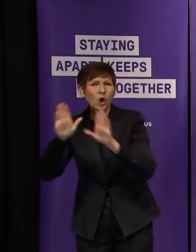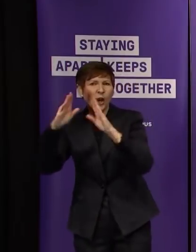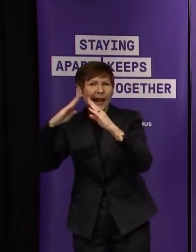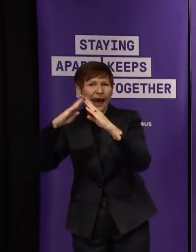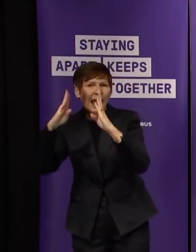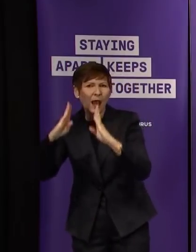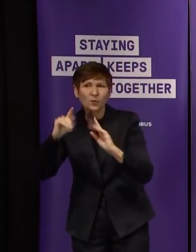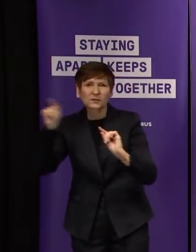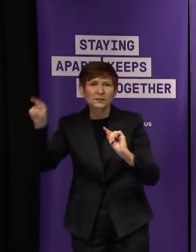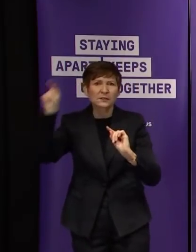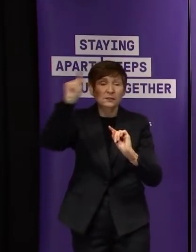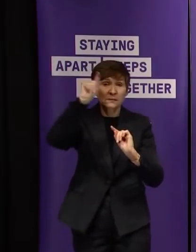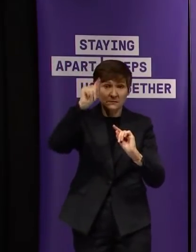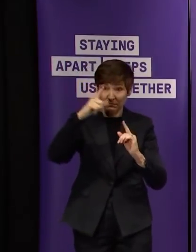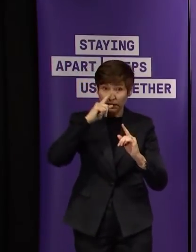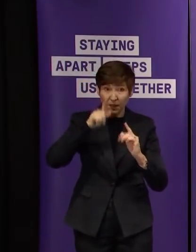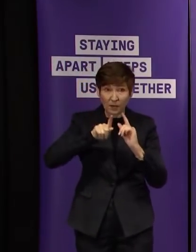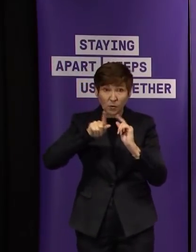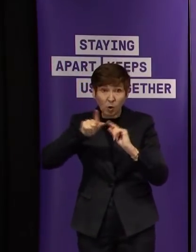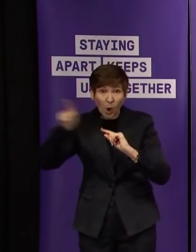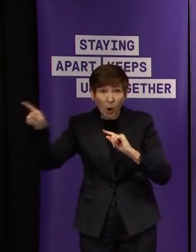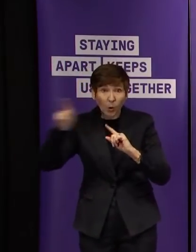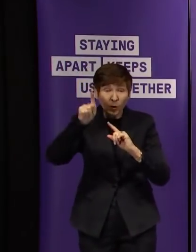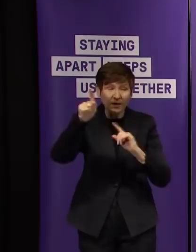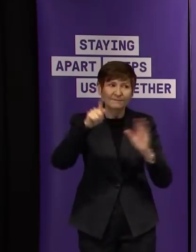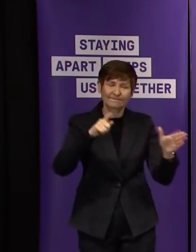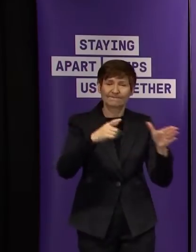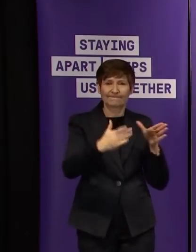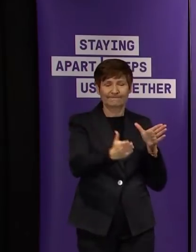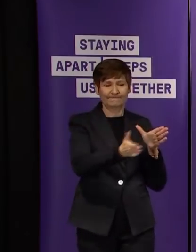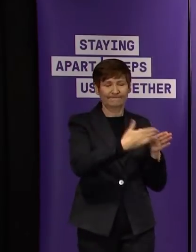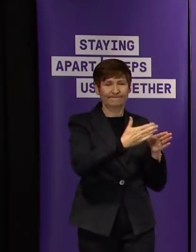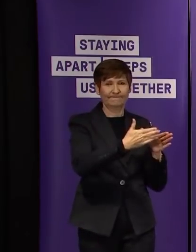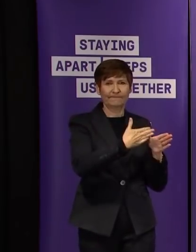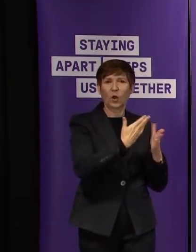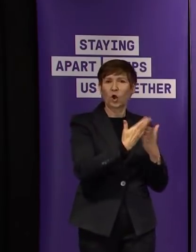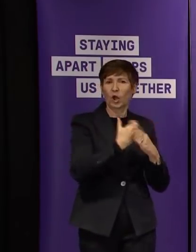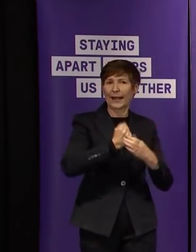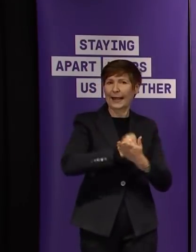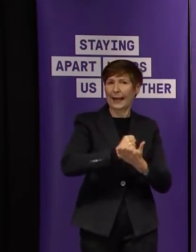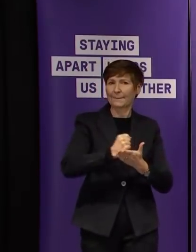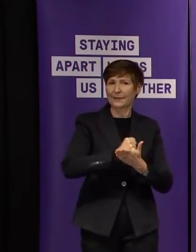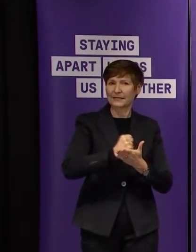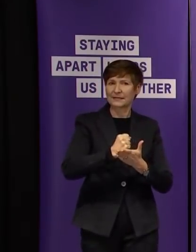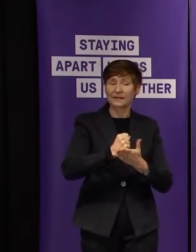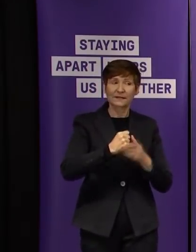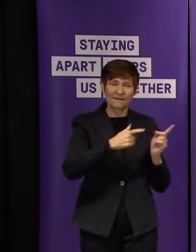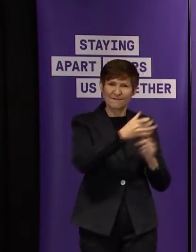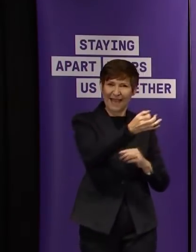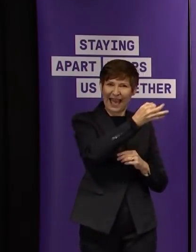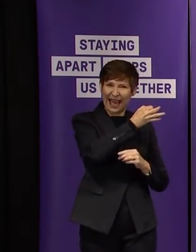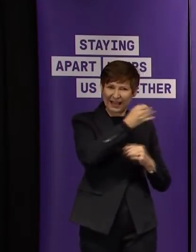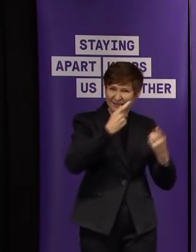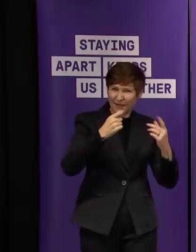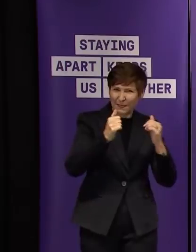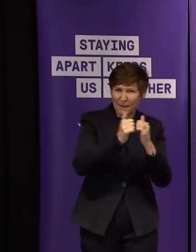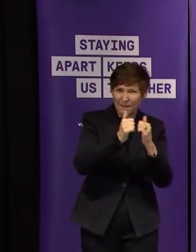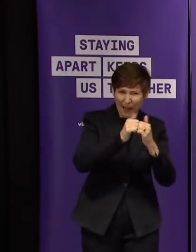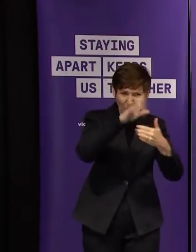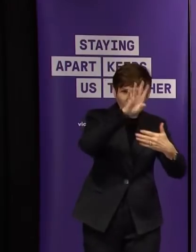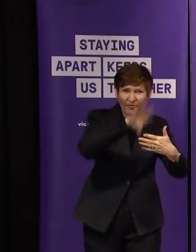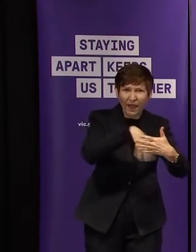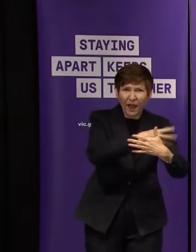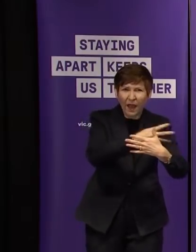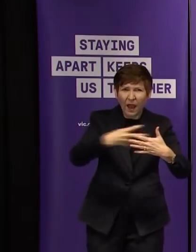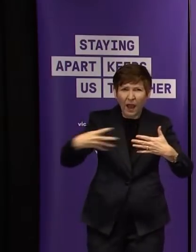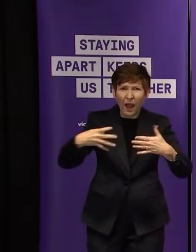the pace that regional Victoria achieves. Which step is it in those measures? I don't know that it's been laid out. Obviously, there